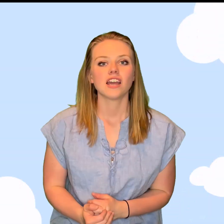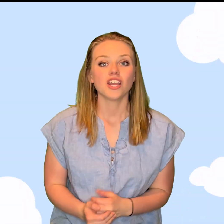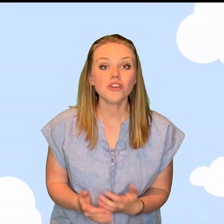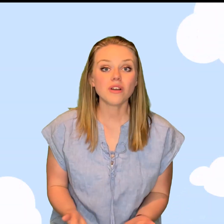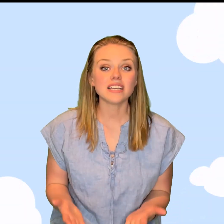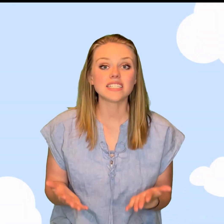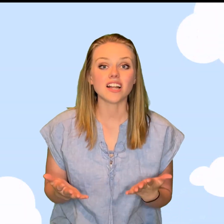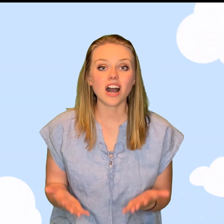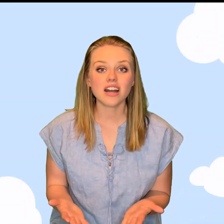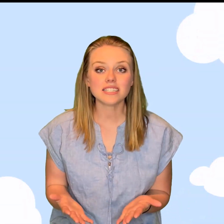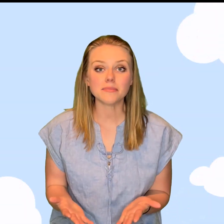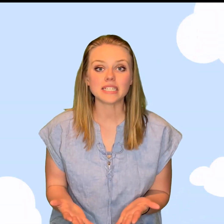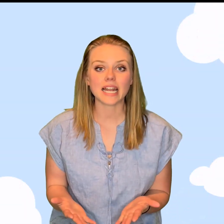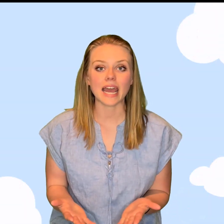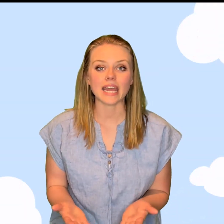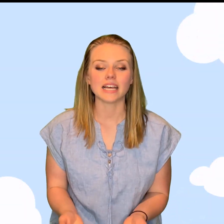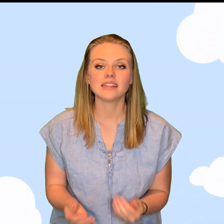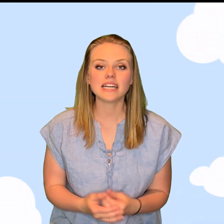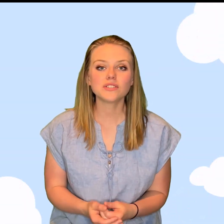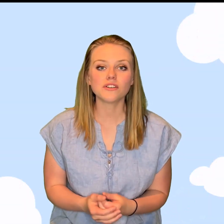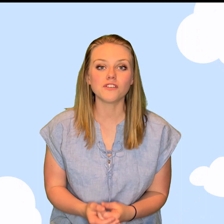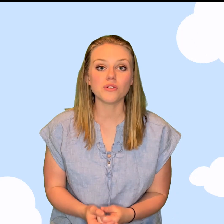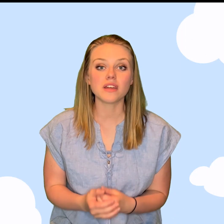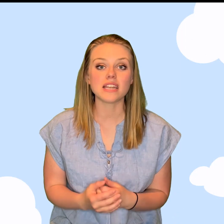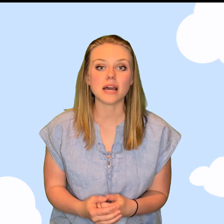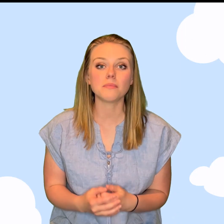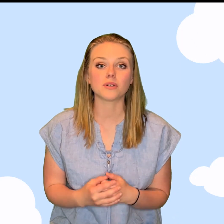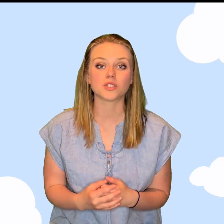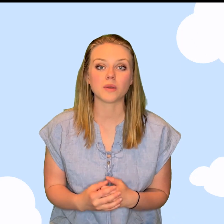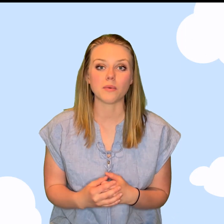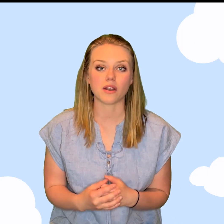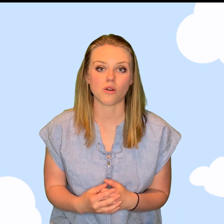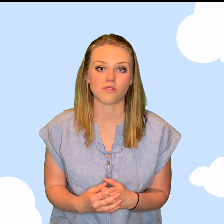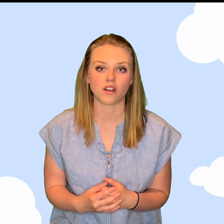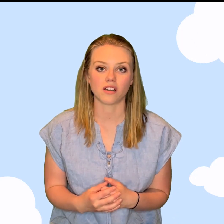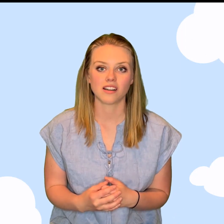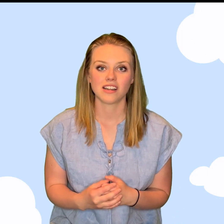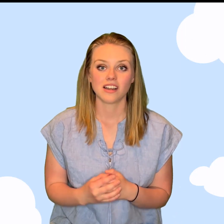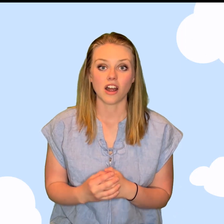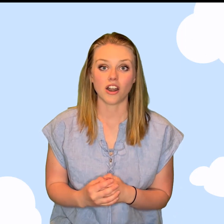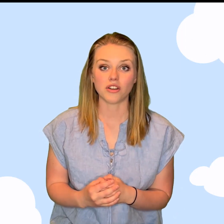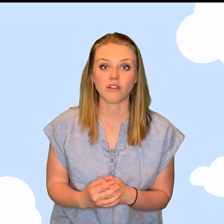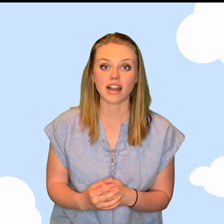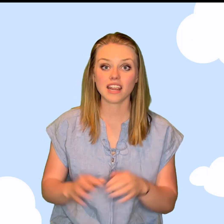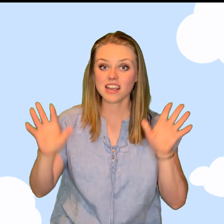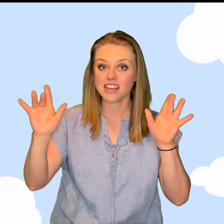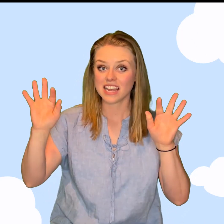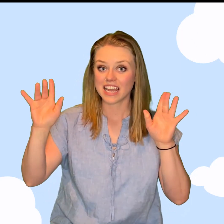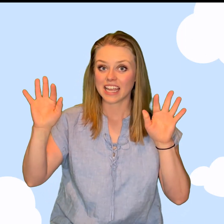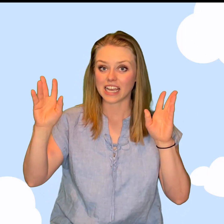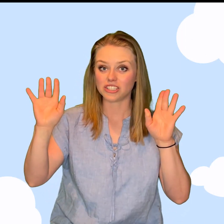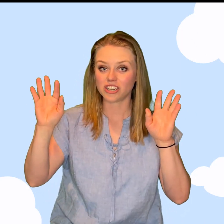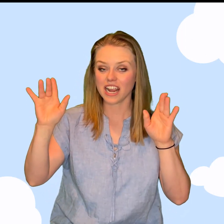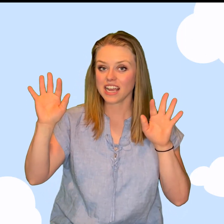You guys did awesome today. Let's review the numbers we went over. Are you ready? Get your hand